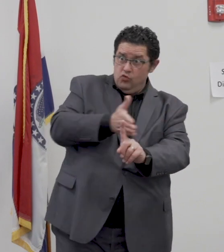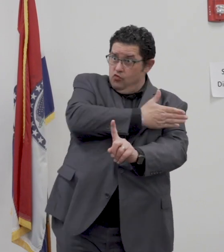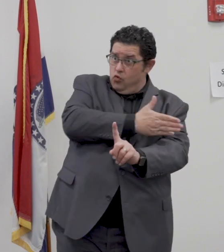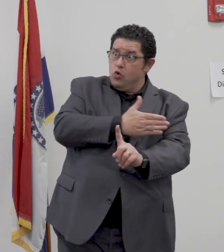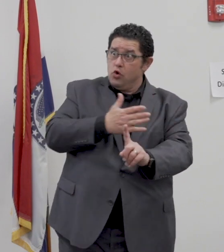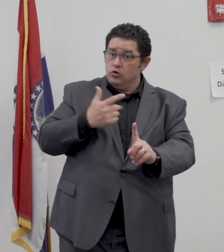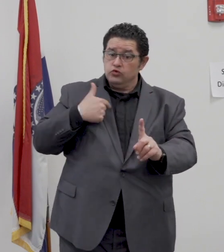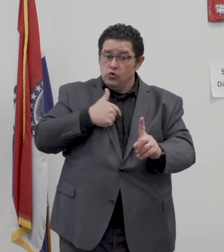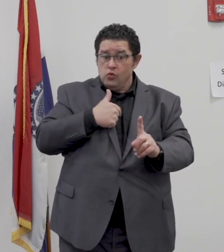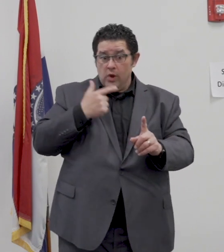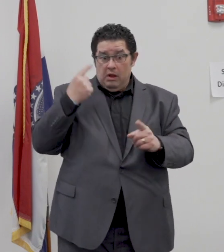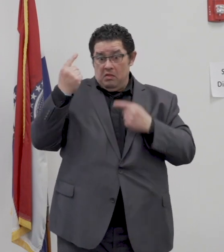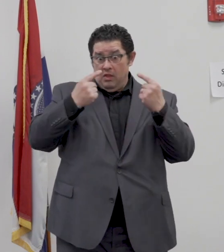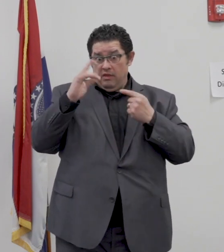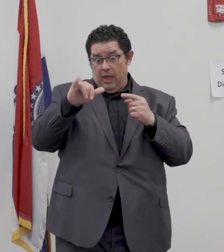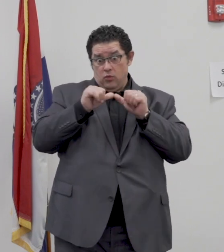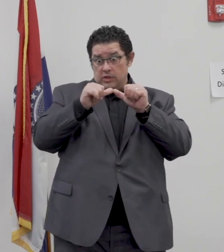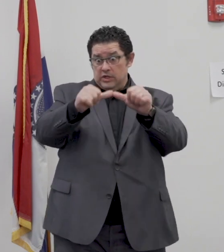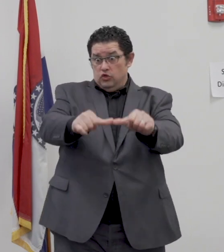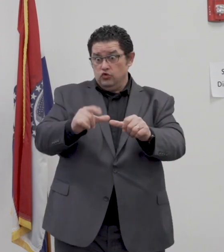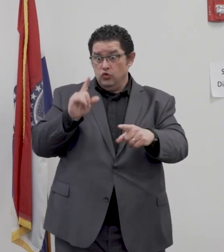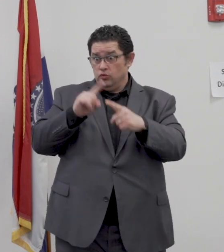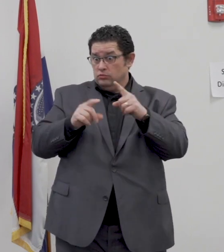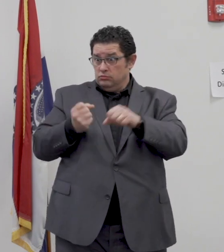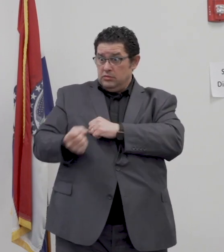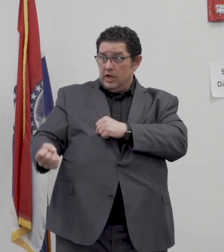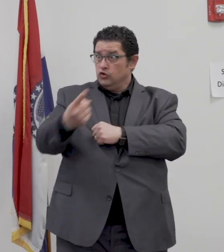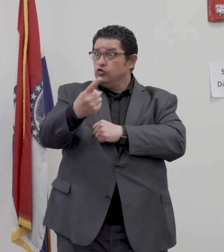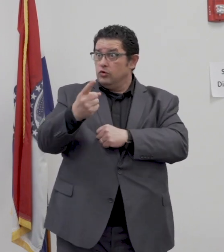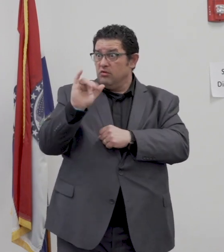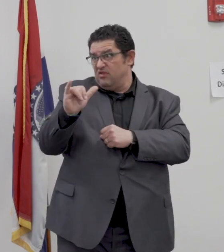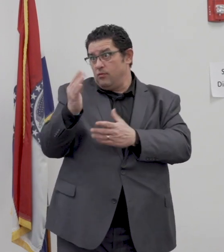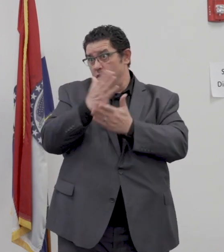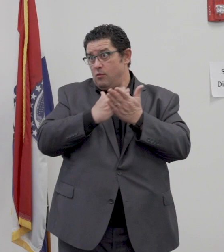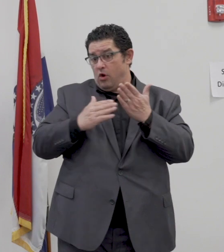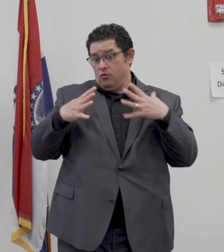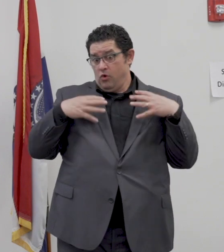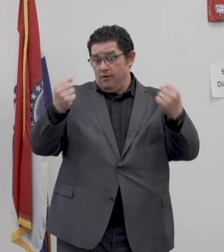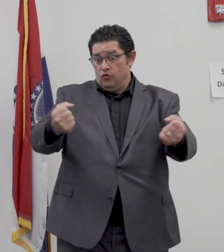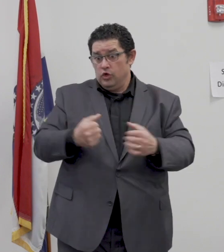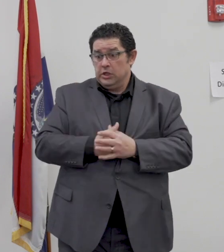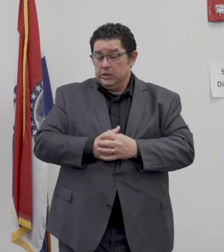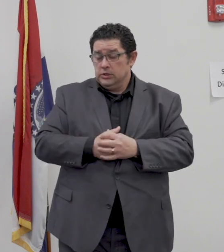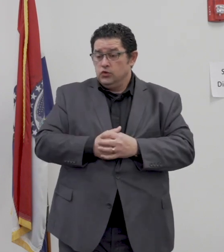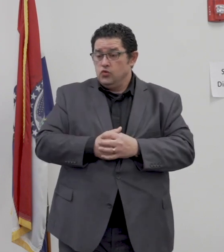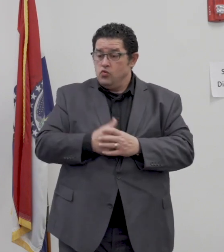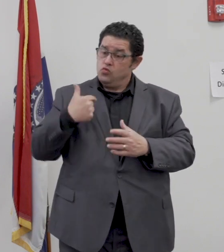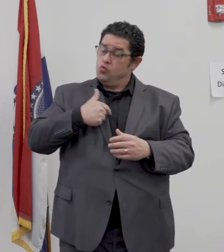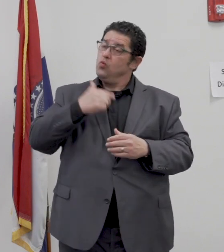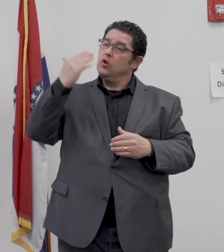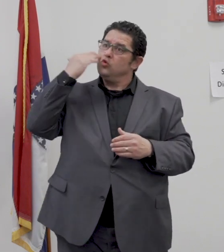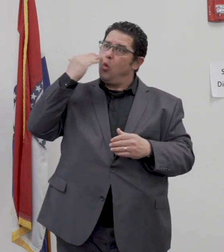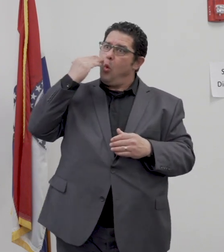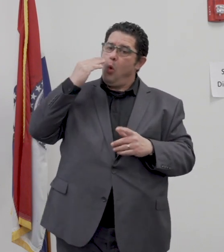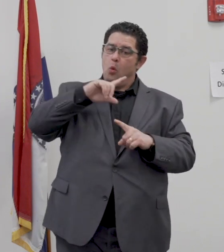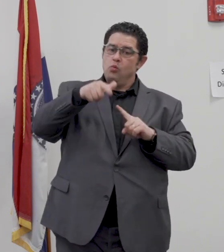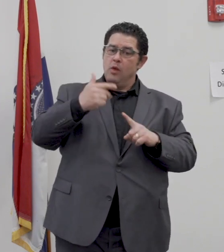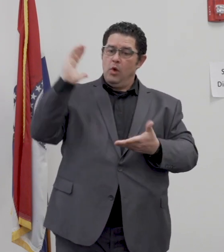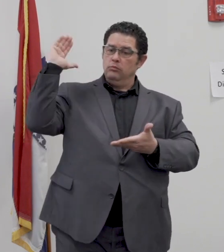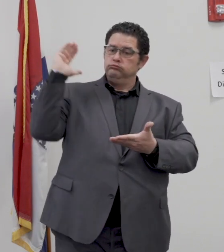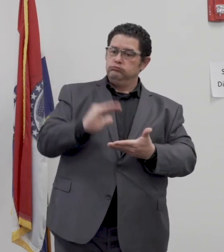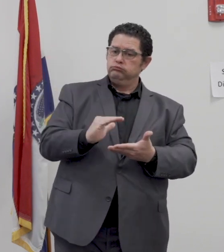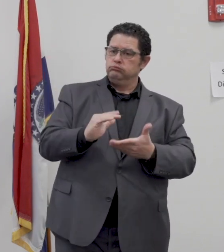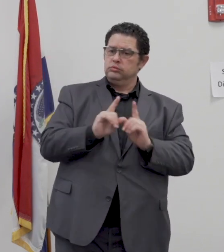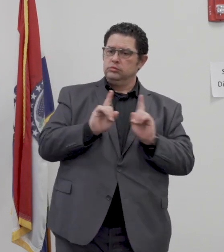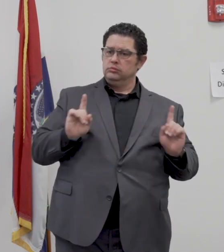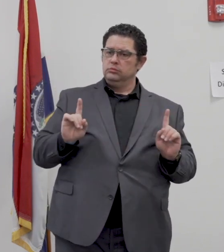into 2021 because that will be an important part of the recovery. So we know that the virus will spread in our community when we